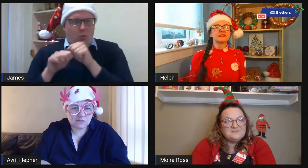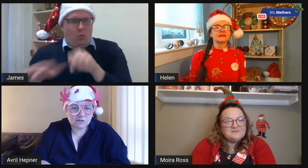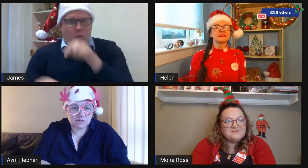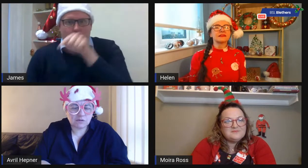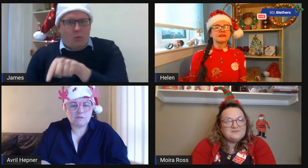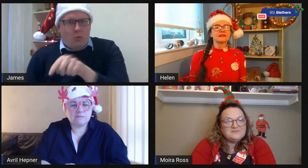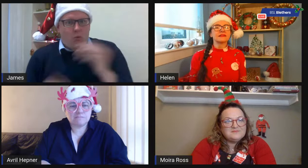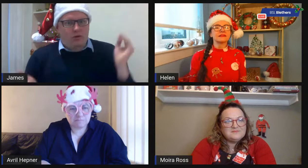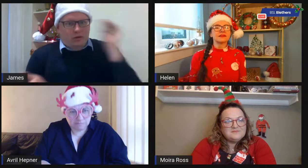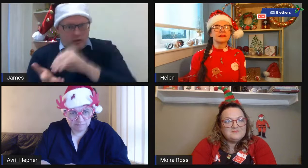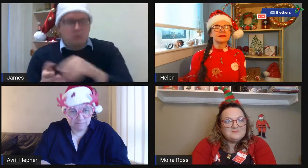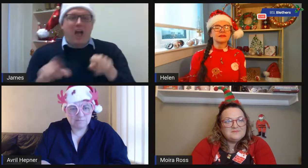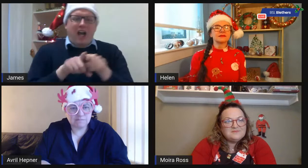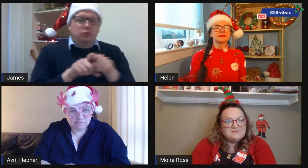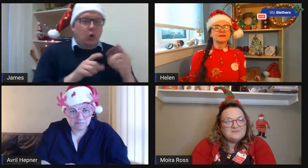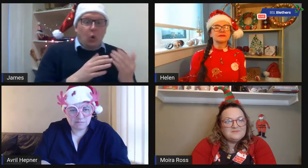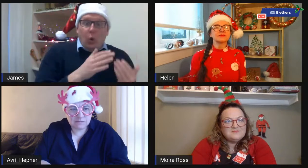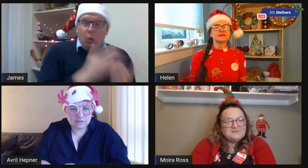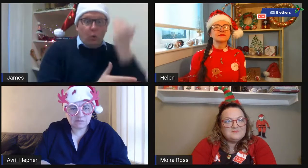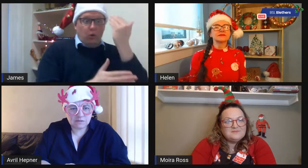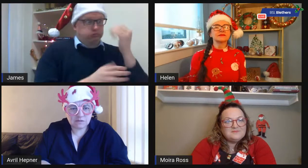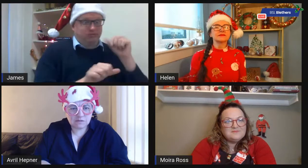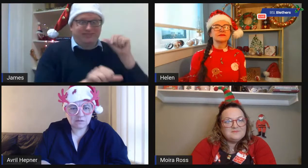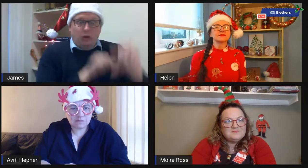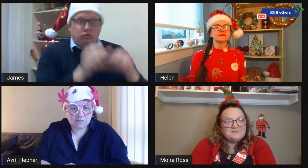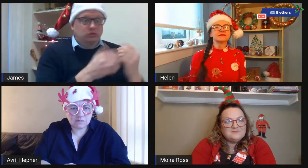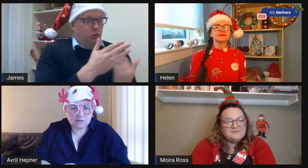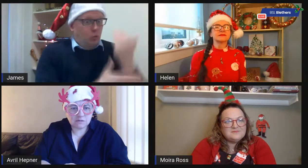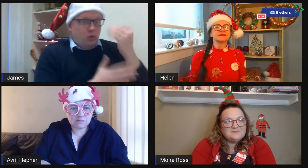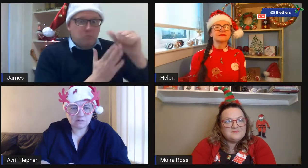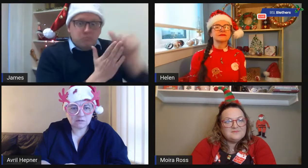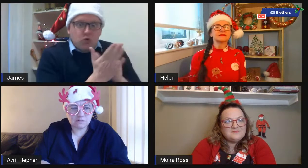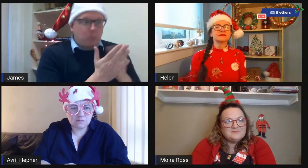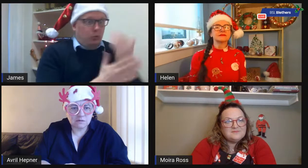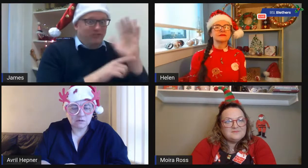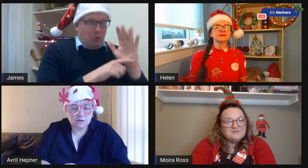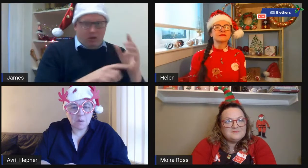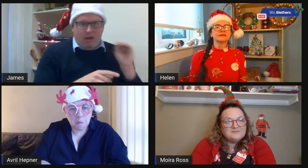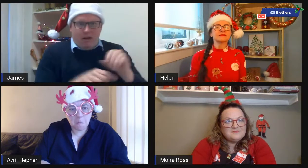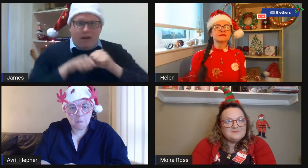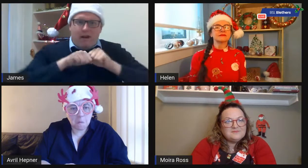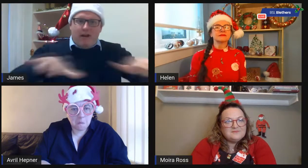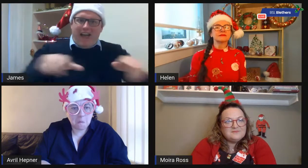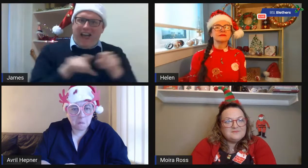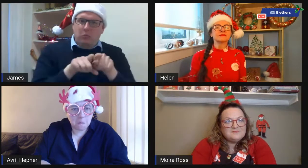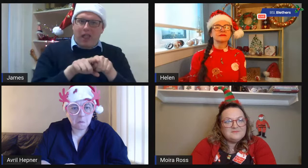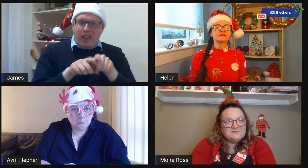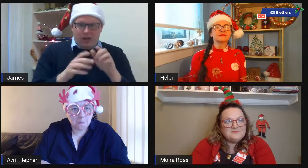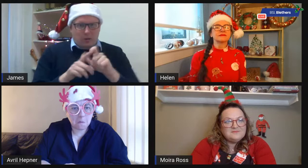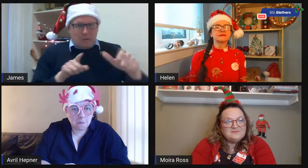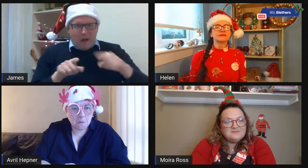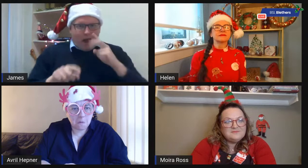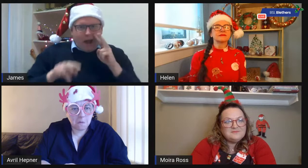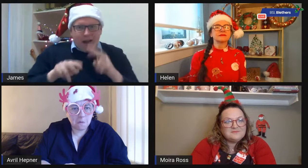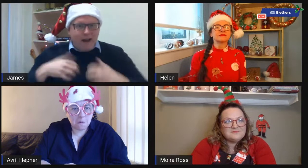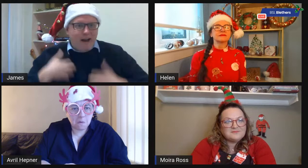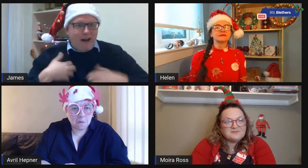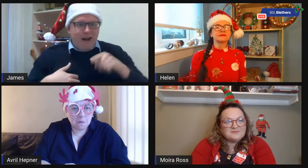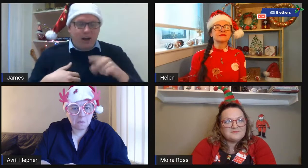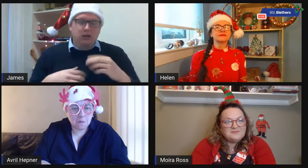In Christmas usually you get some maybe older movies that have been remade, or there's new releases. Well, that's what I'm going to be talking